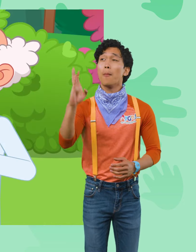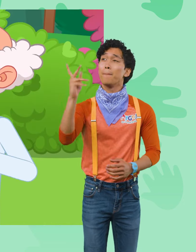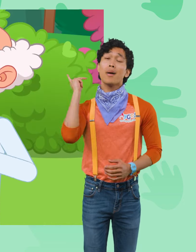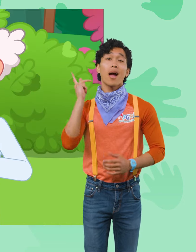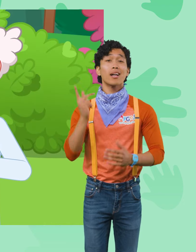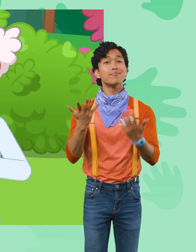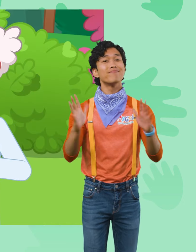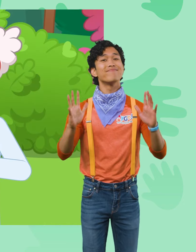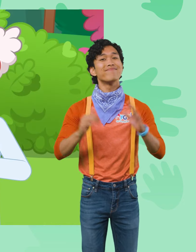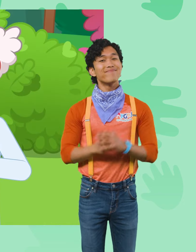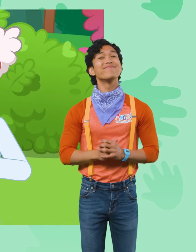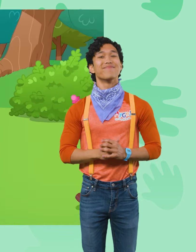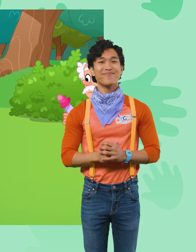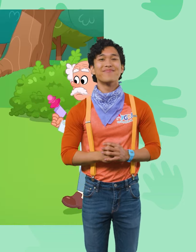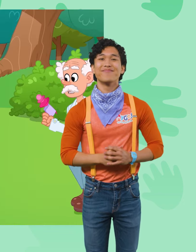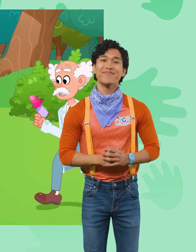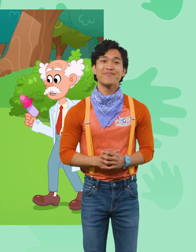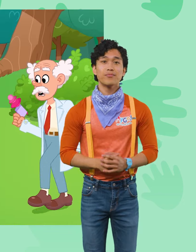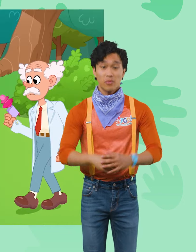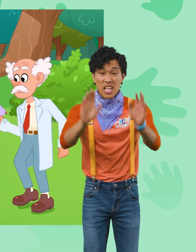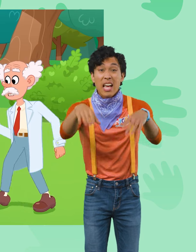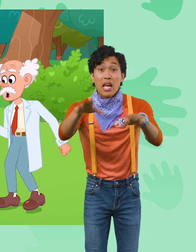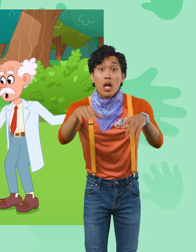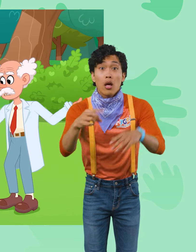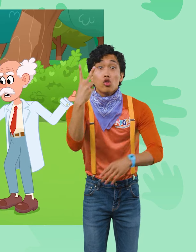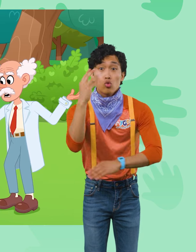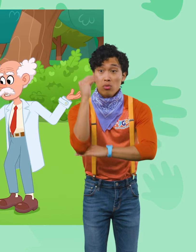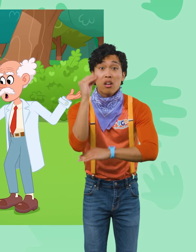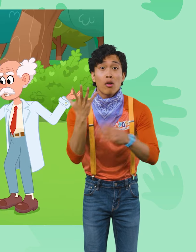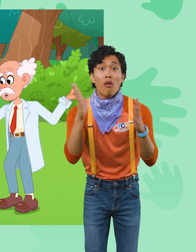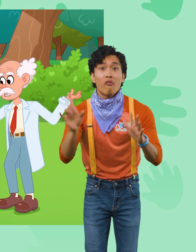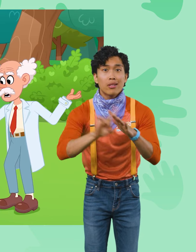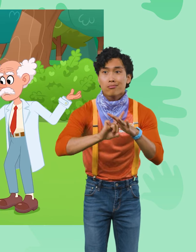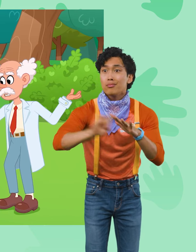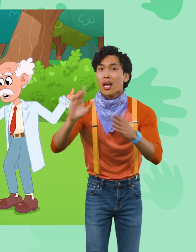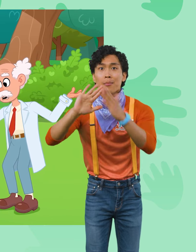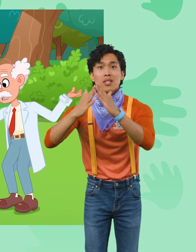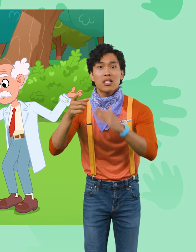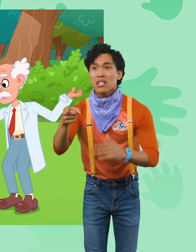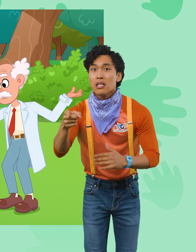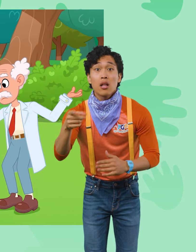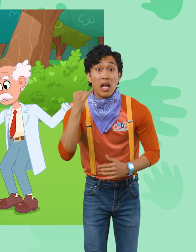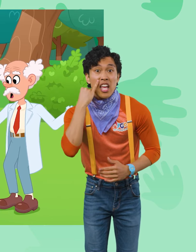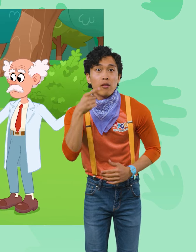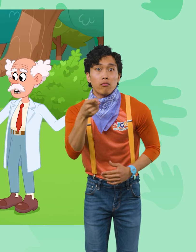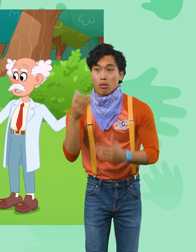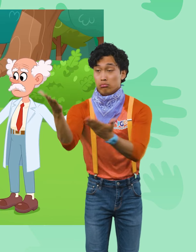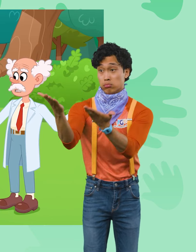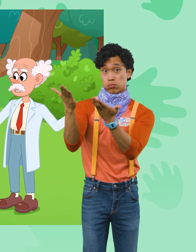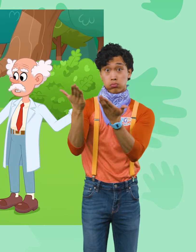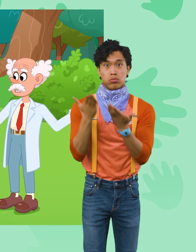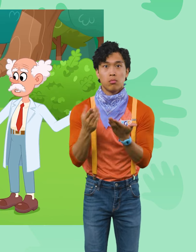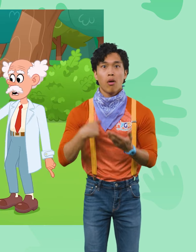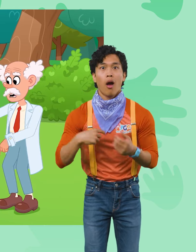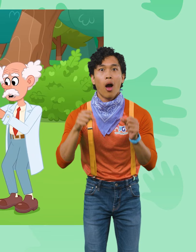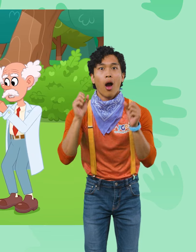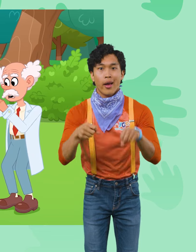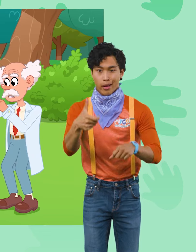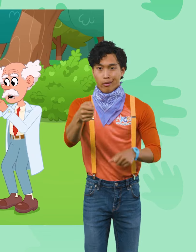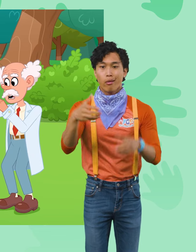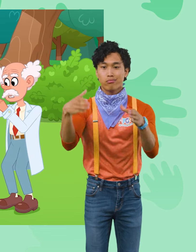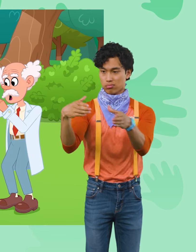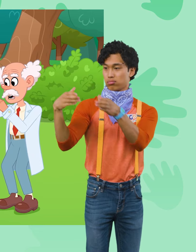Back to the past. Mila, two of the dinosaurs have escaped into the city. If you bring them here, I